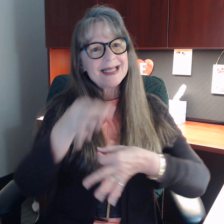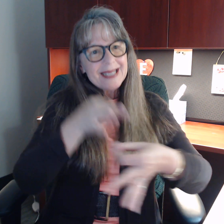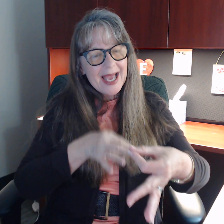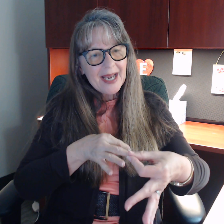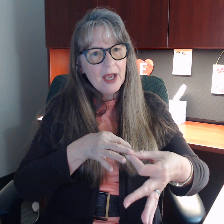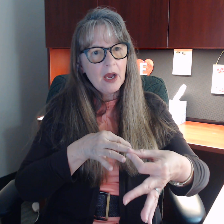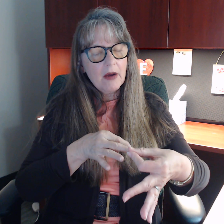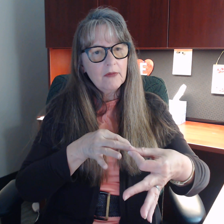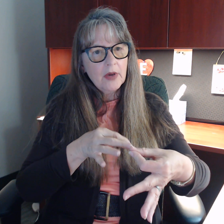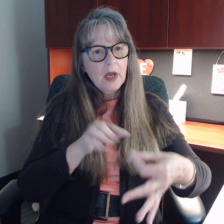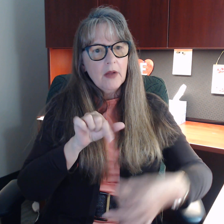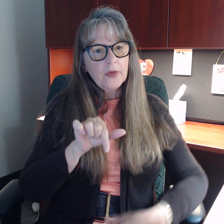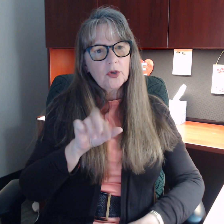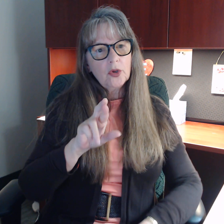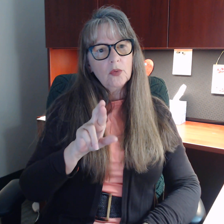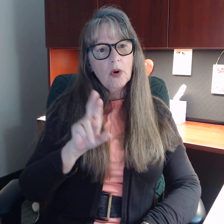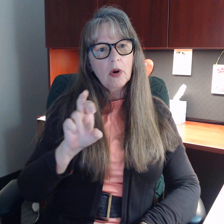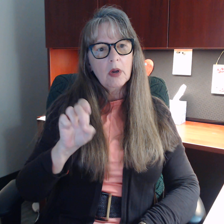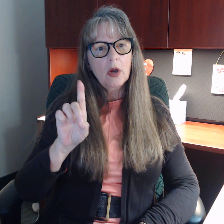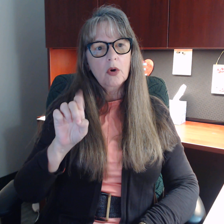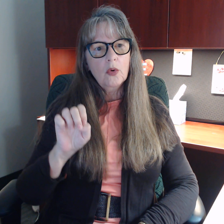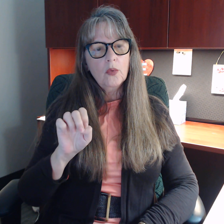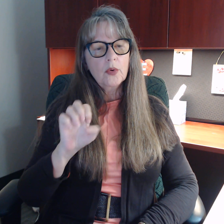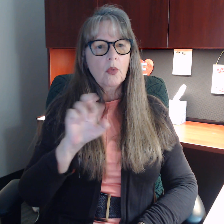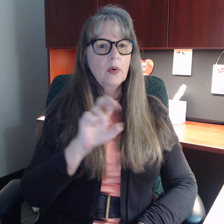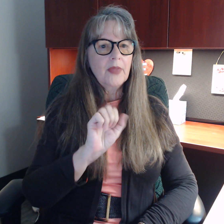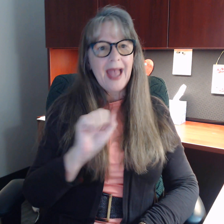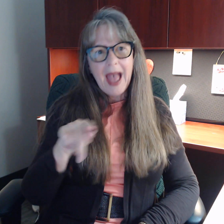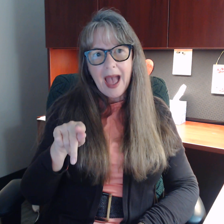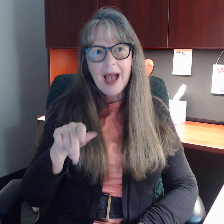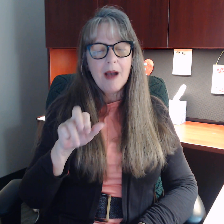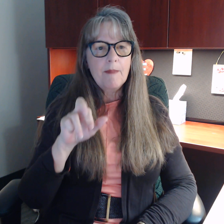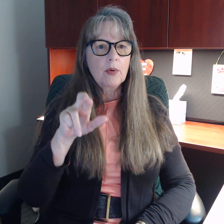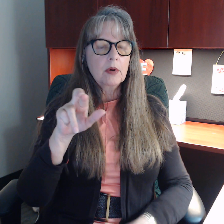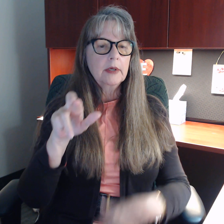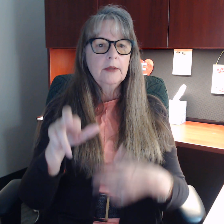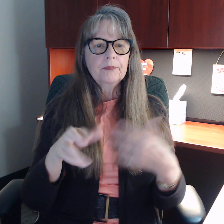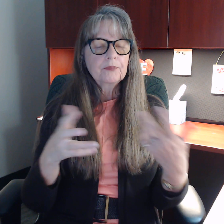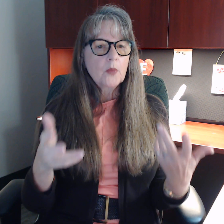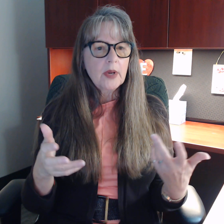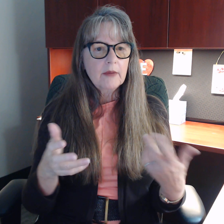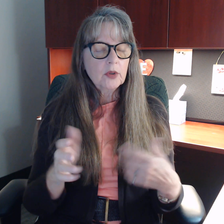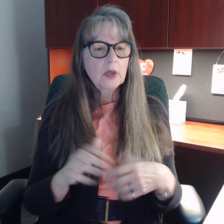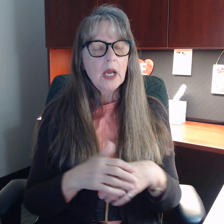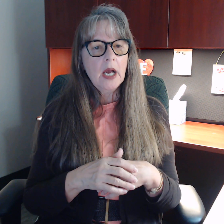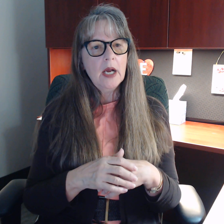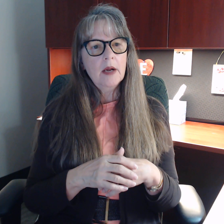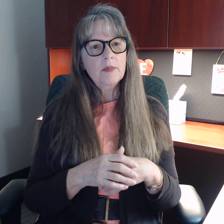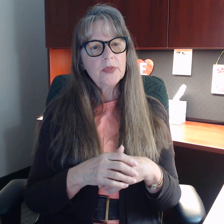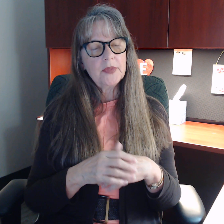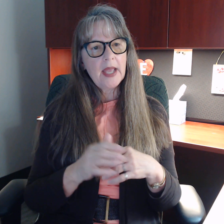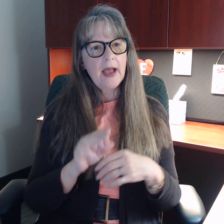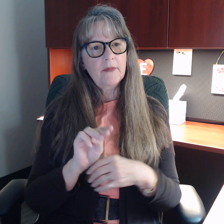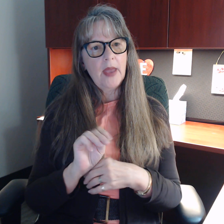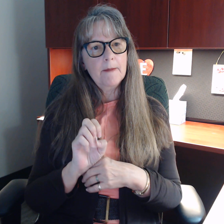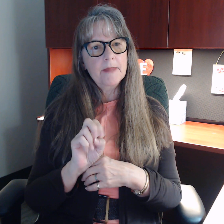instead of the QR code or the app or whatever, that they have that